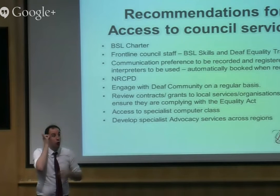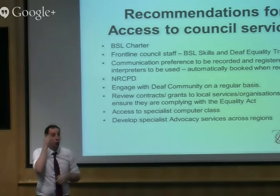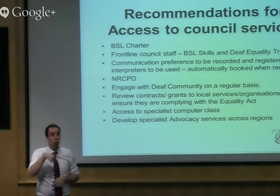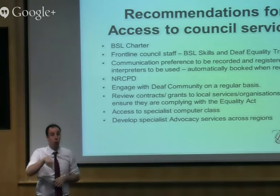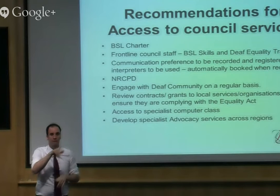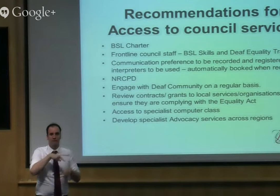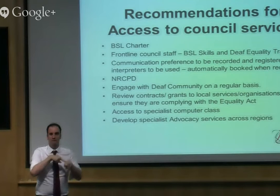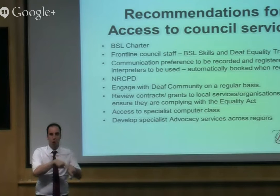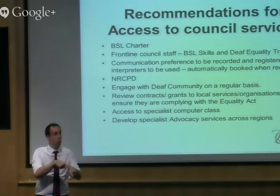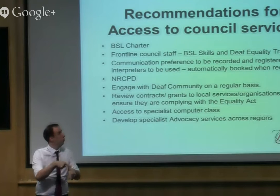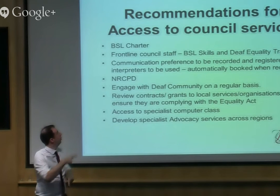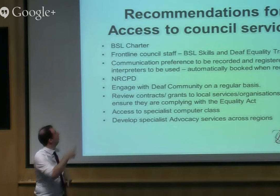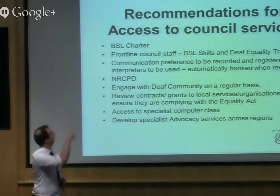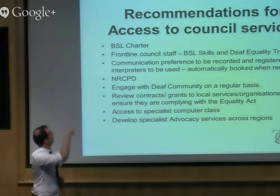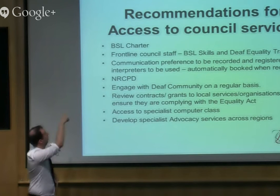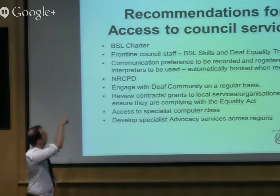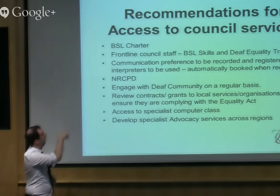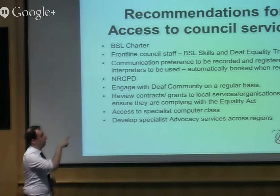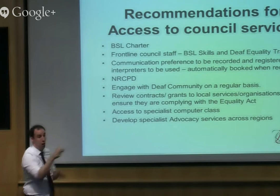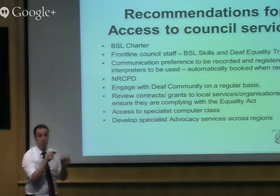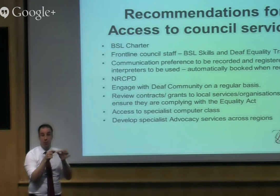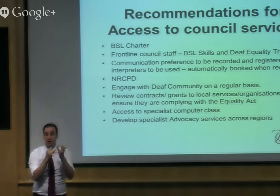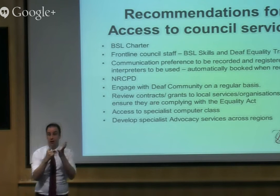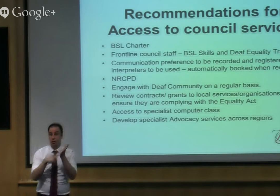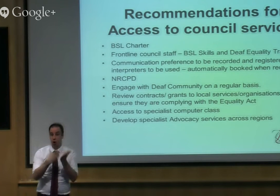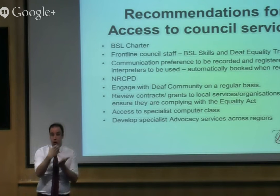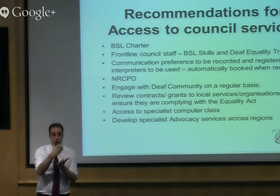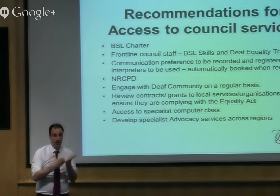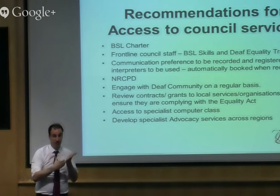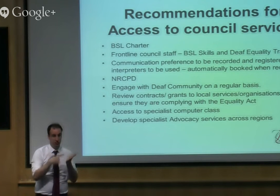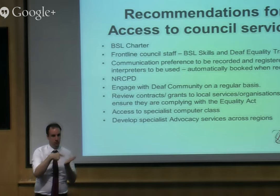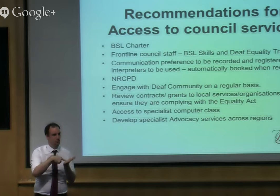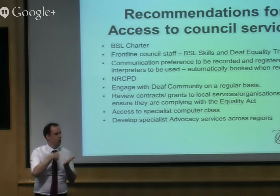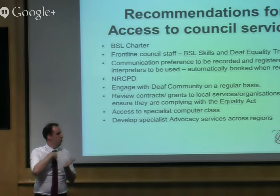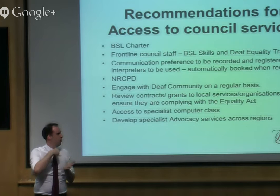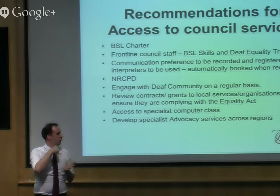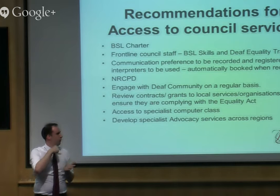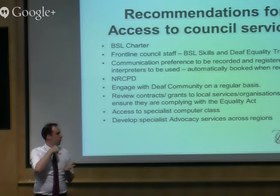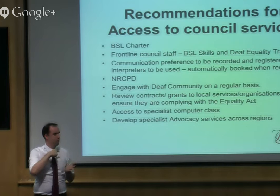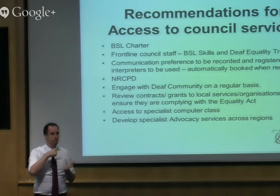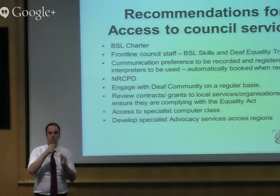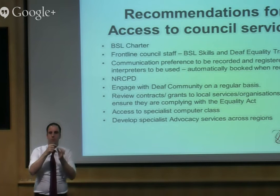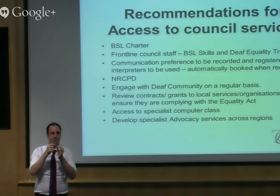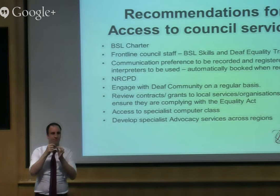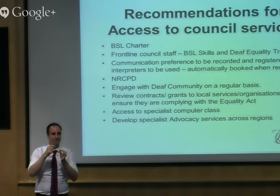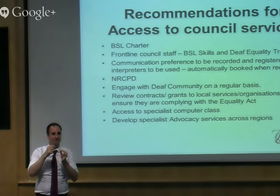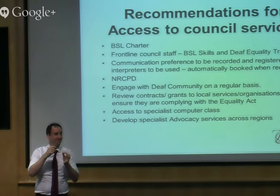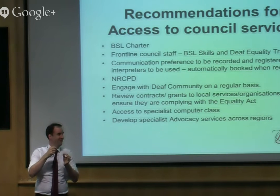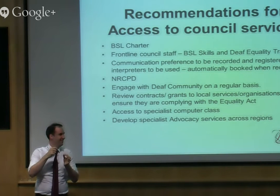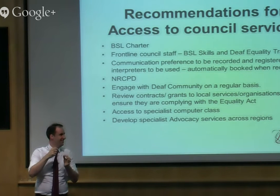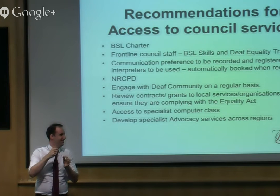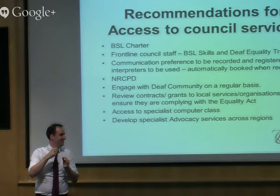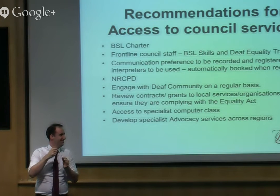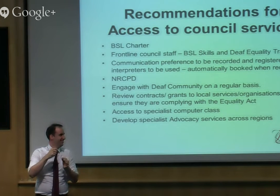As the BDA, we came up with a list of recommendations for these local